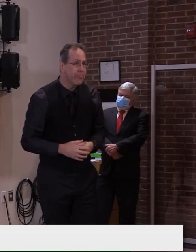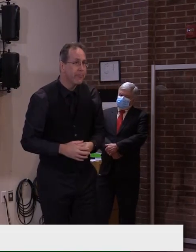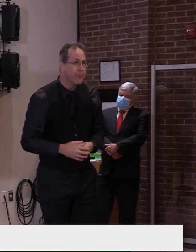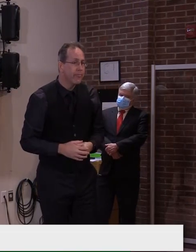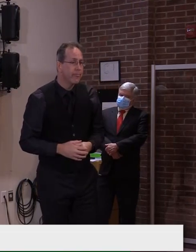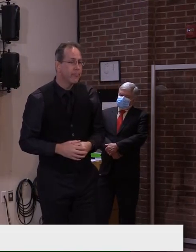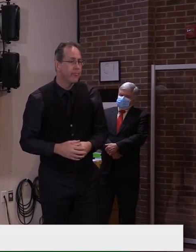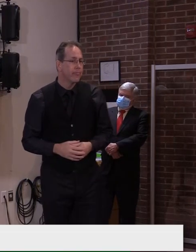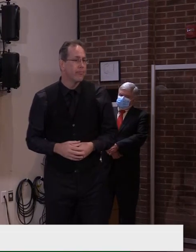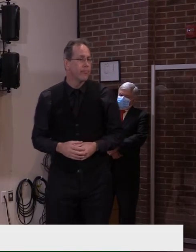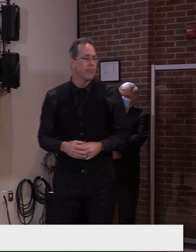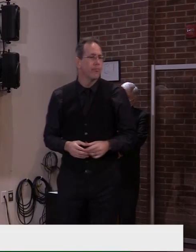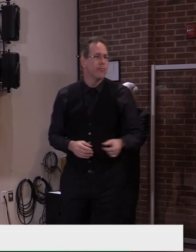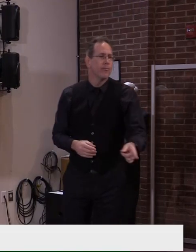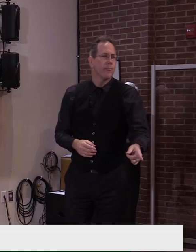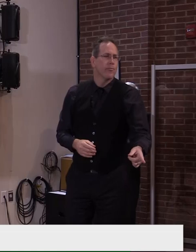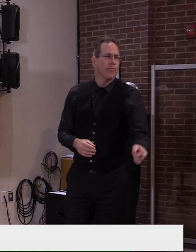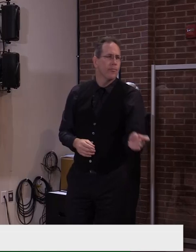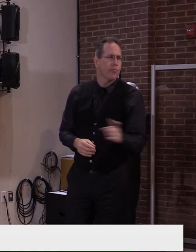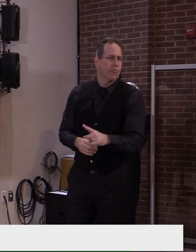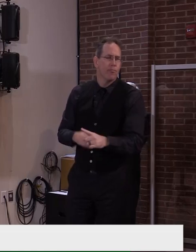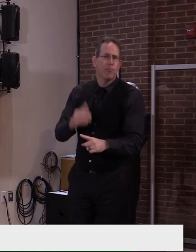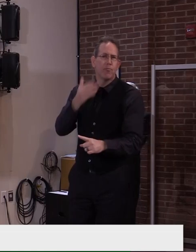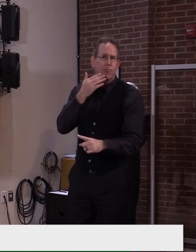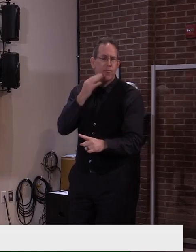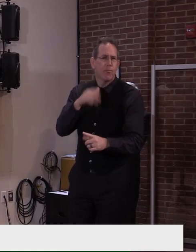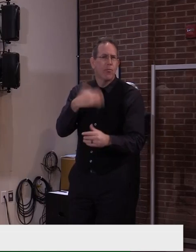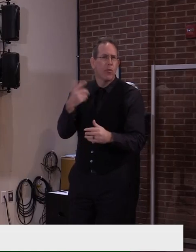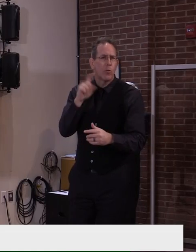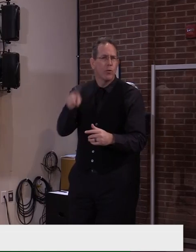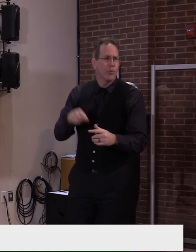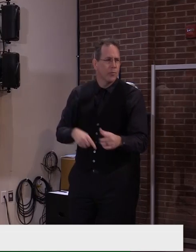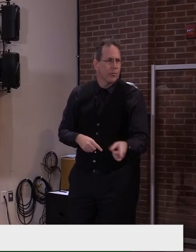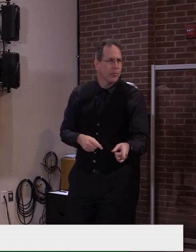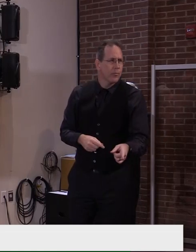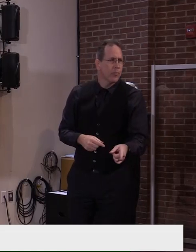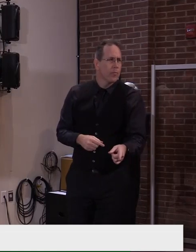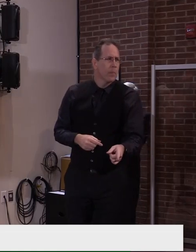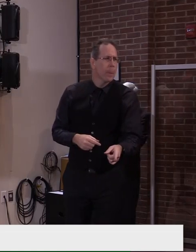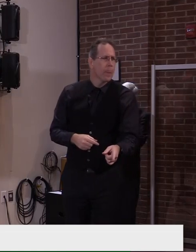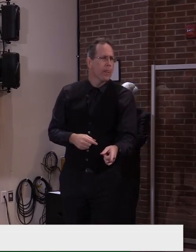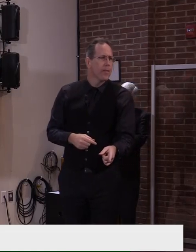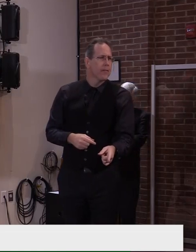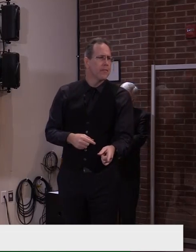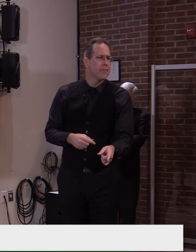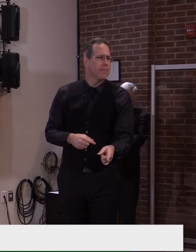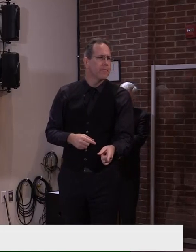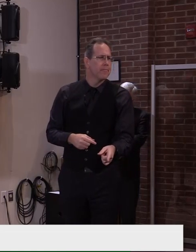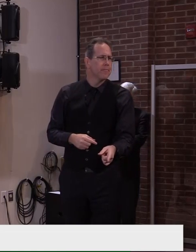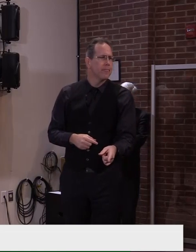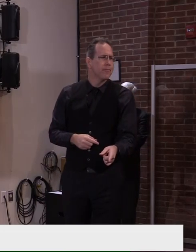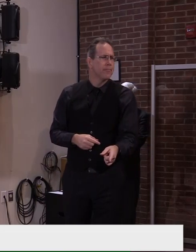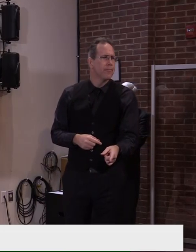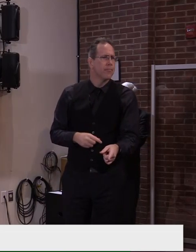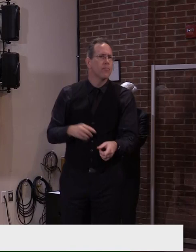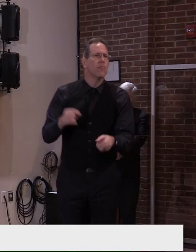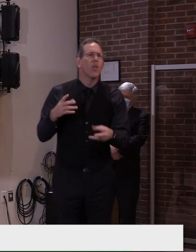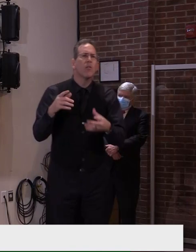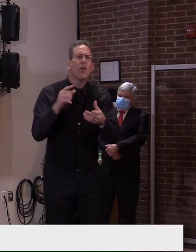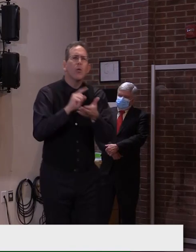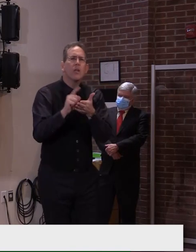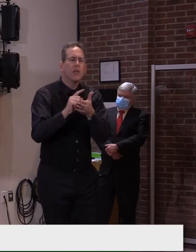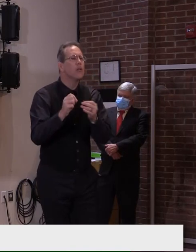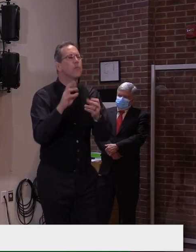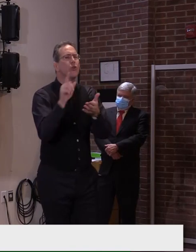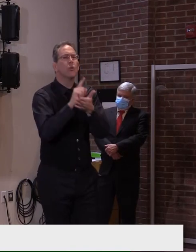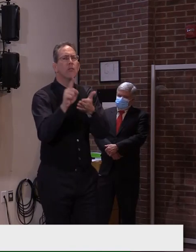Clarification here, a couple hundred people a day, a week, a month? A week. A week, okay.